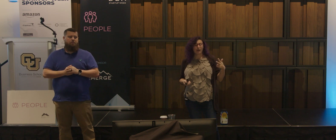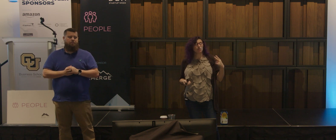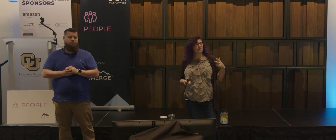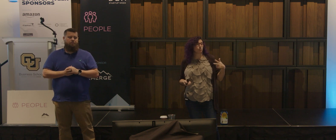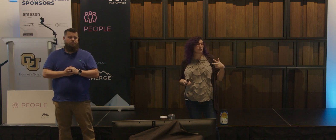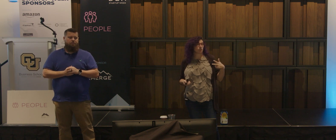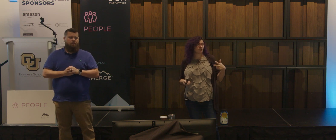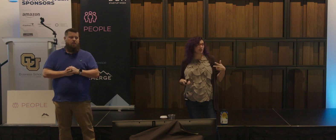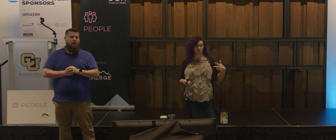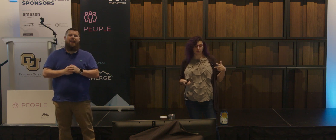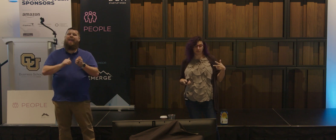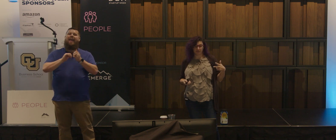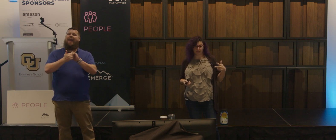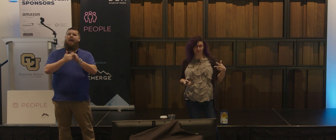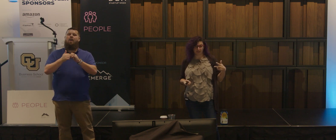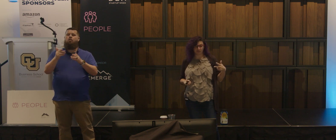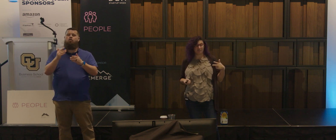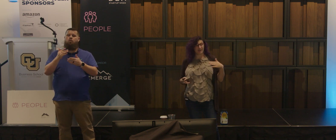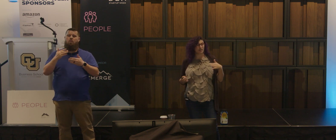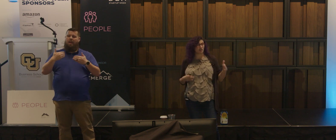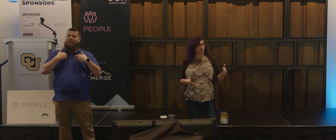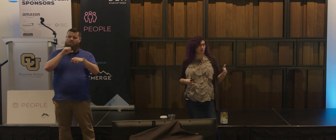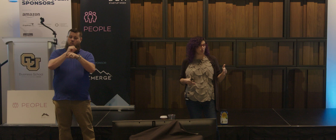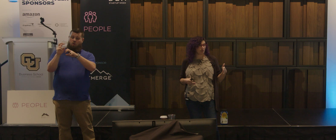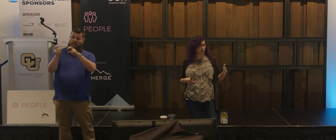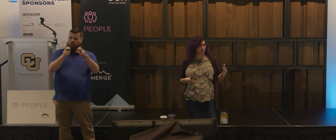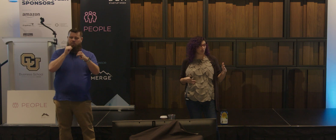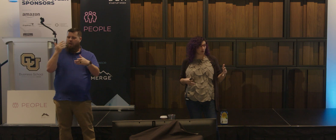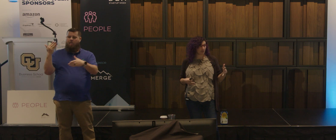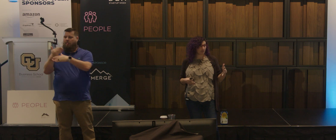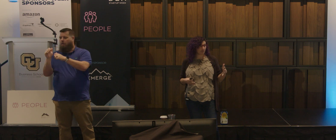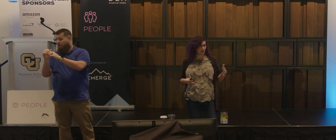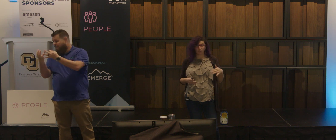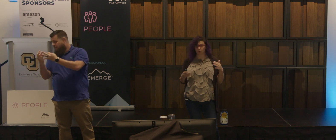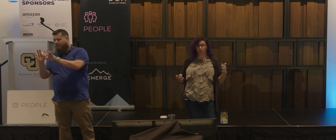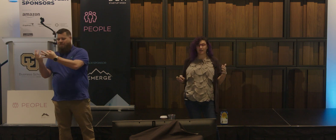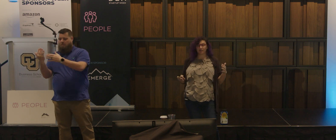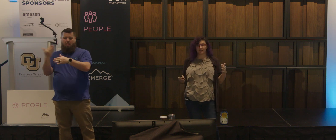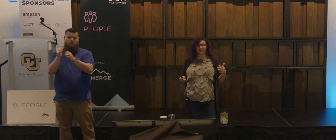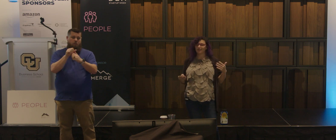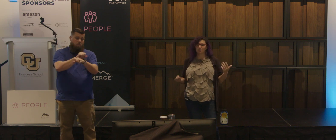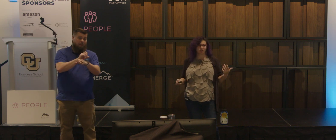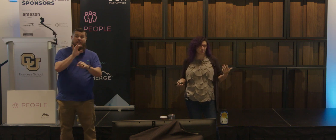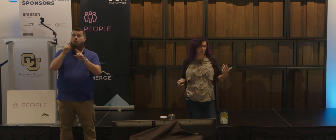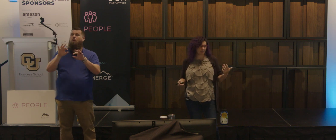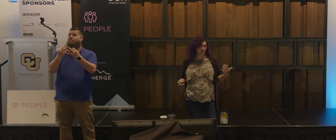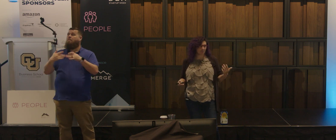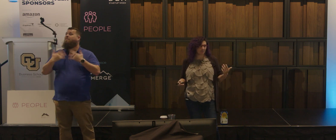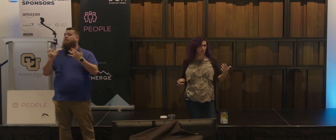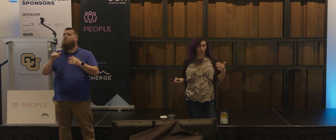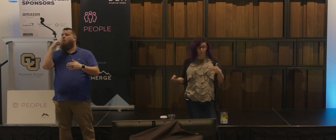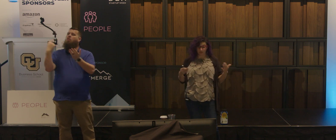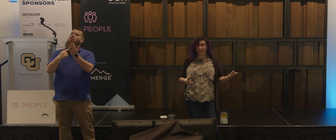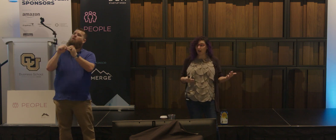And how do you keep work issues from interfering with family stuff and family stuff from interfering with work things, right? When you go to a family event, don't talk shop all the